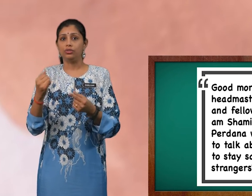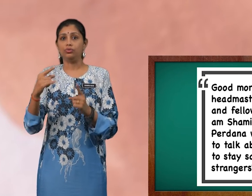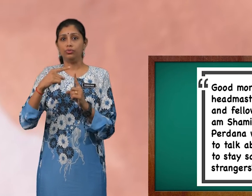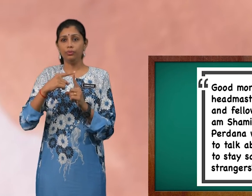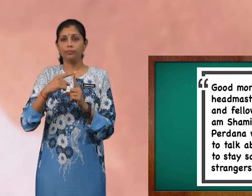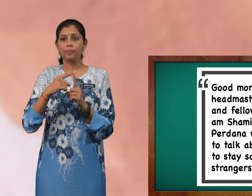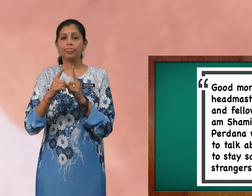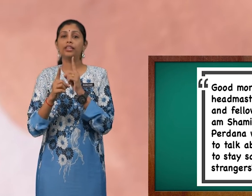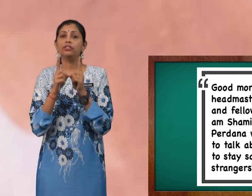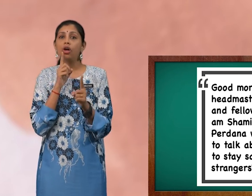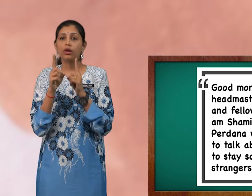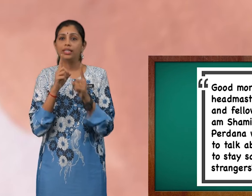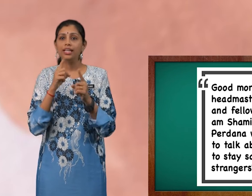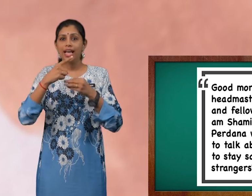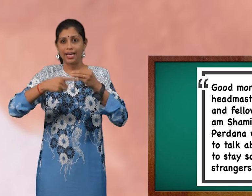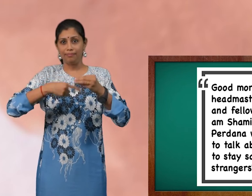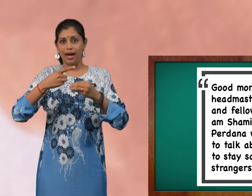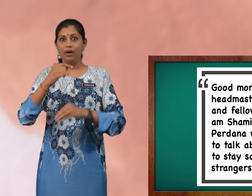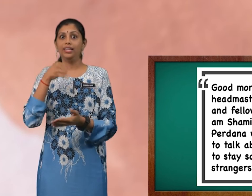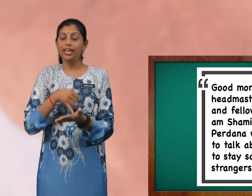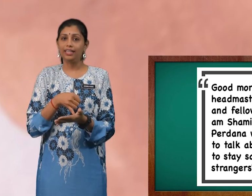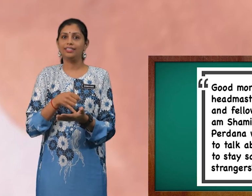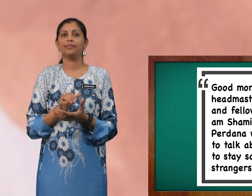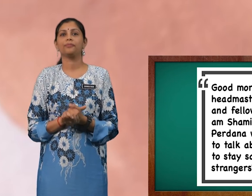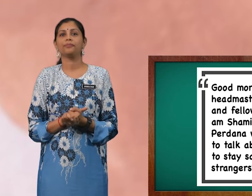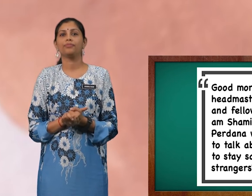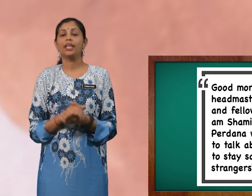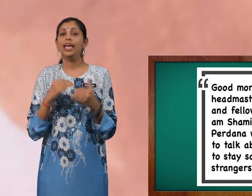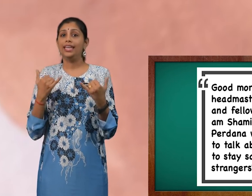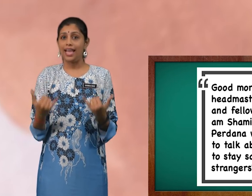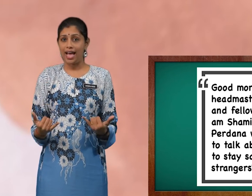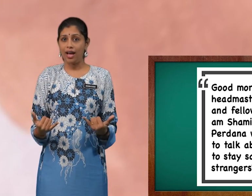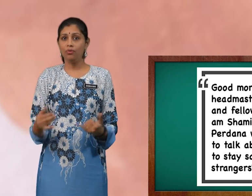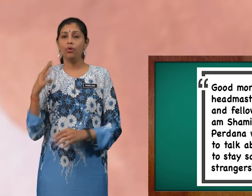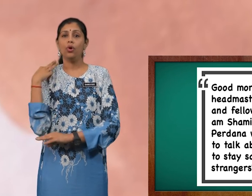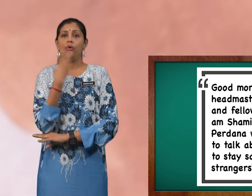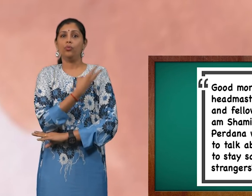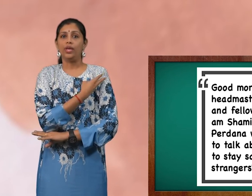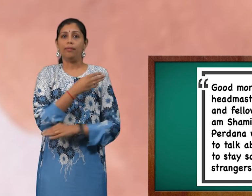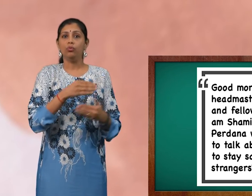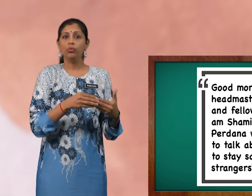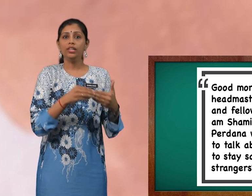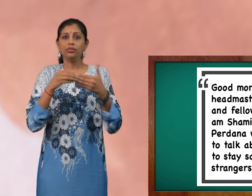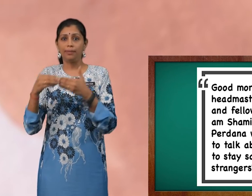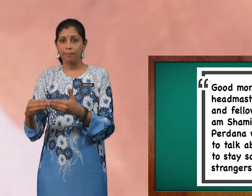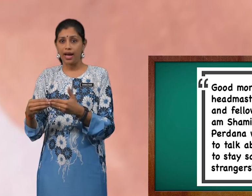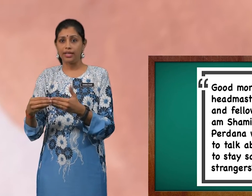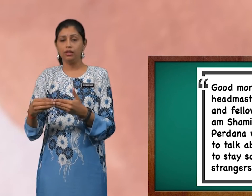to talk about it. Now, we are moving to the part